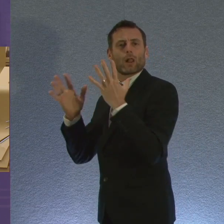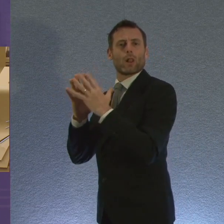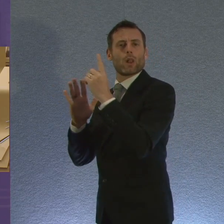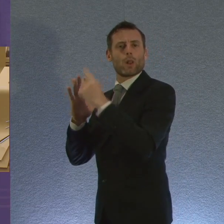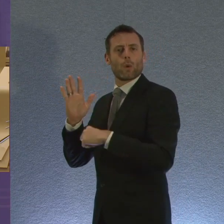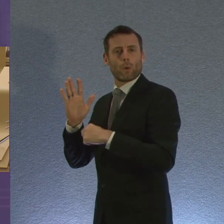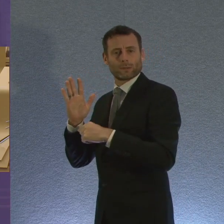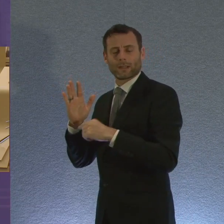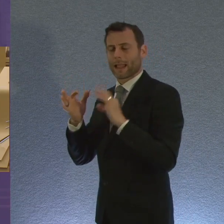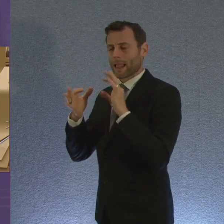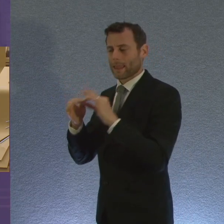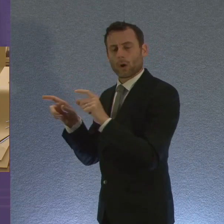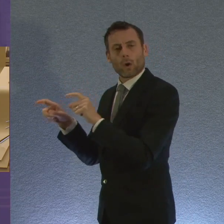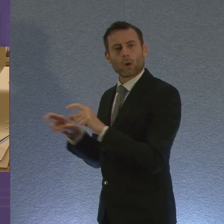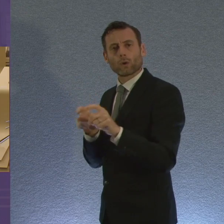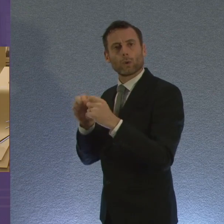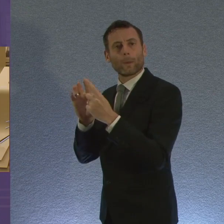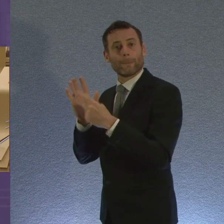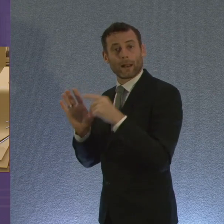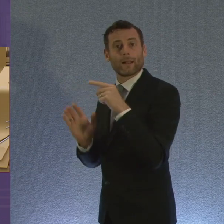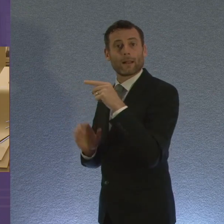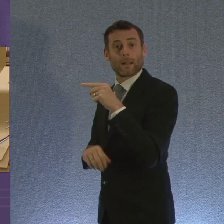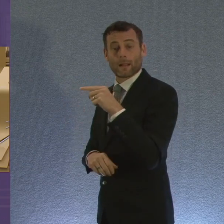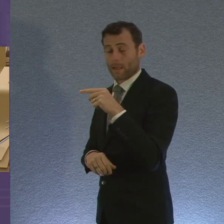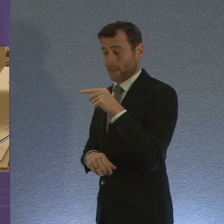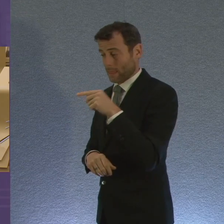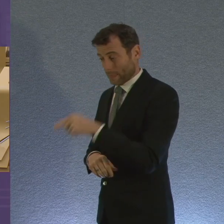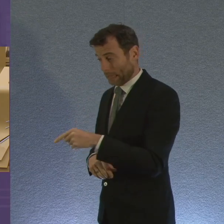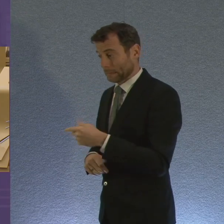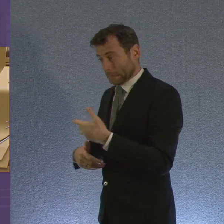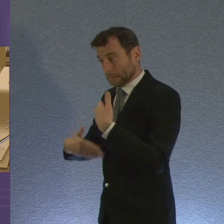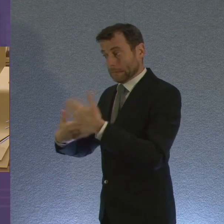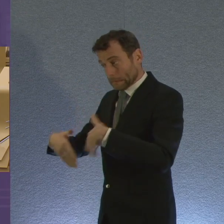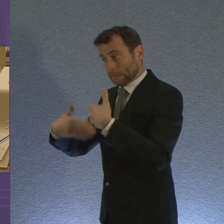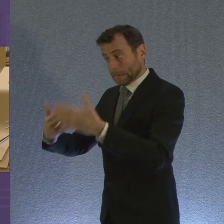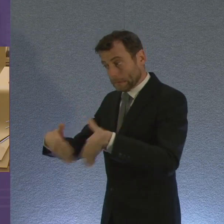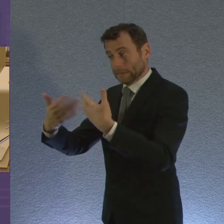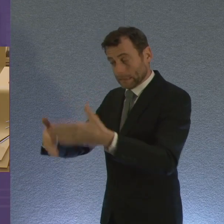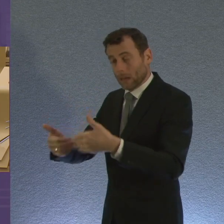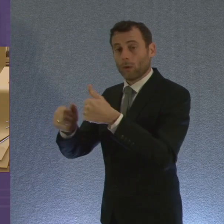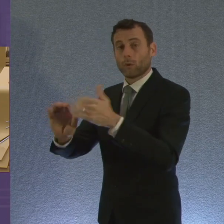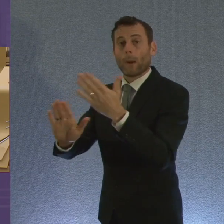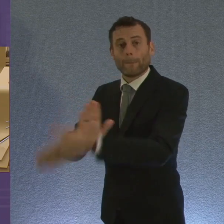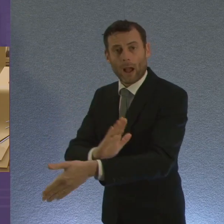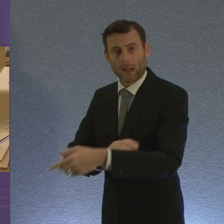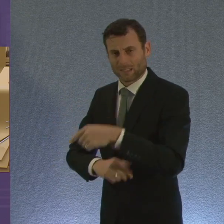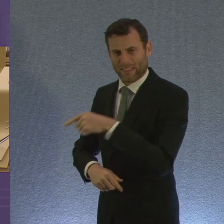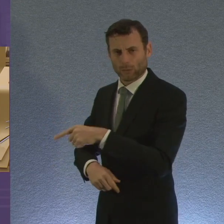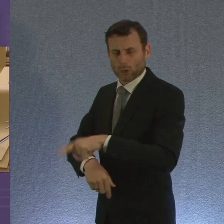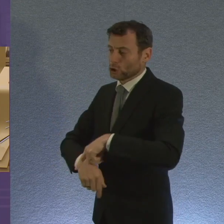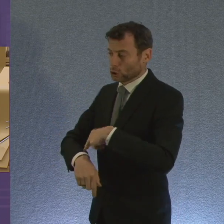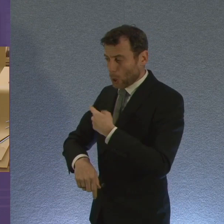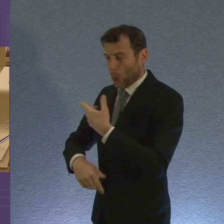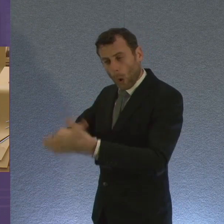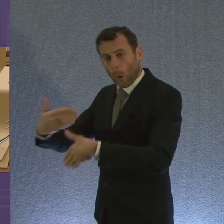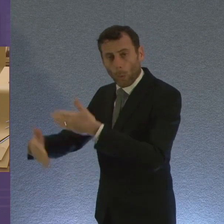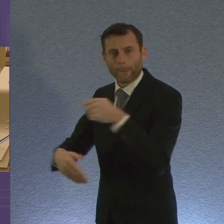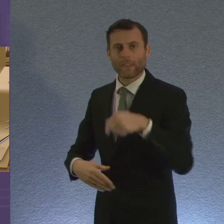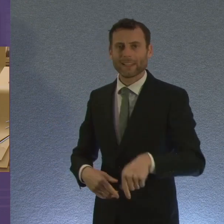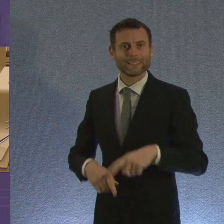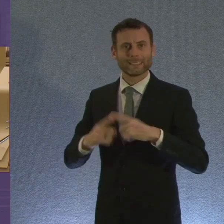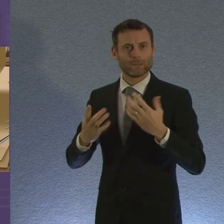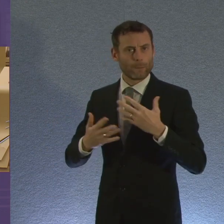the continuity bill, and that looks as if it went past like a slow tortoise compared to what we're actually doing on this occasion. That was much criticised by Mr. Tompkins amongst